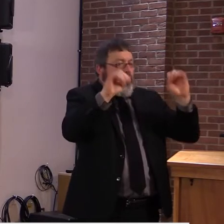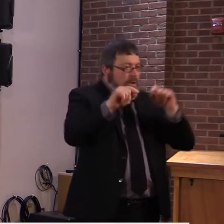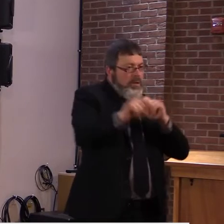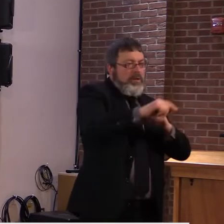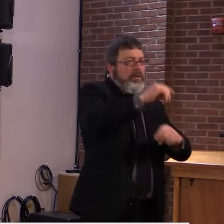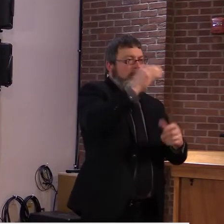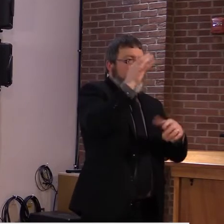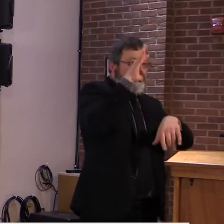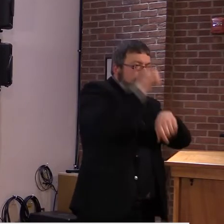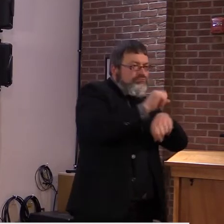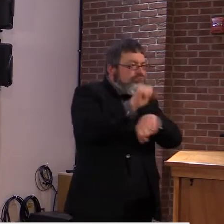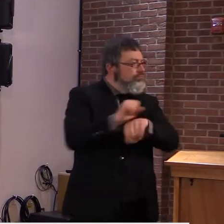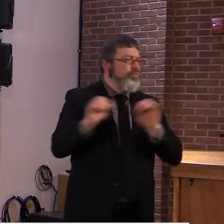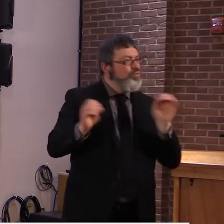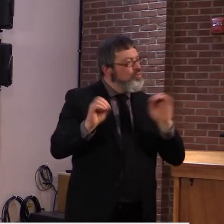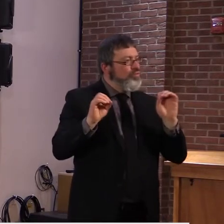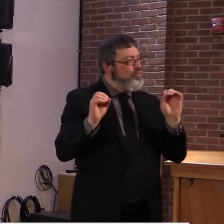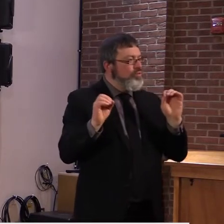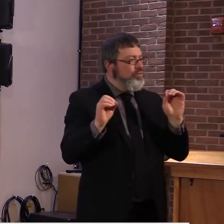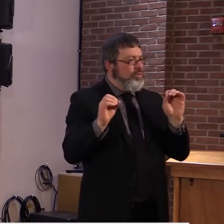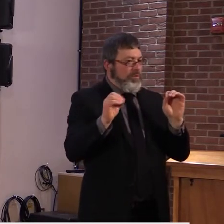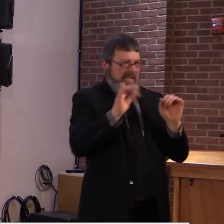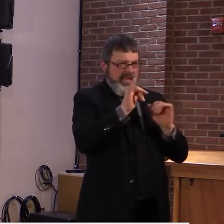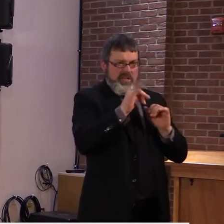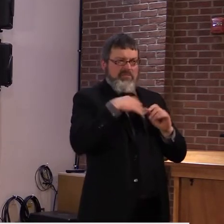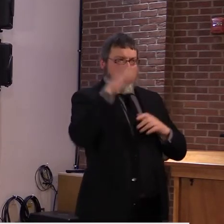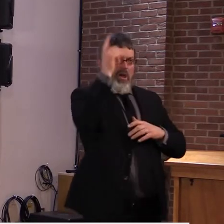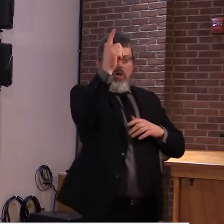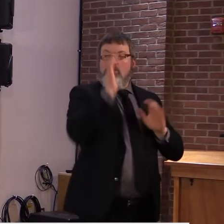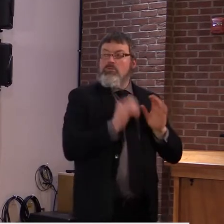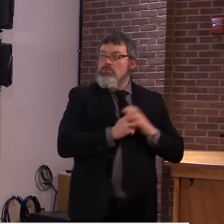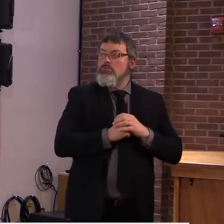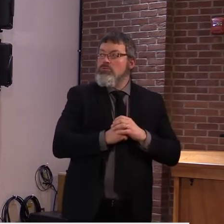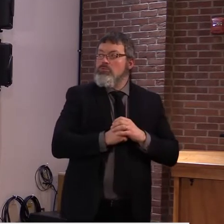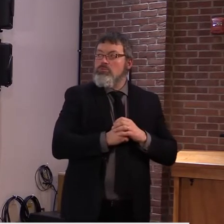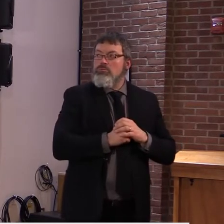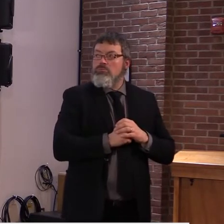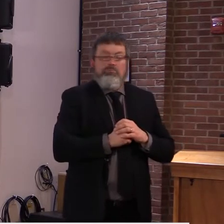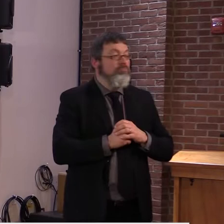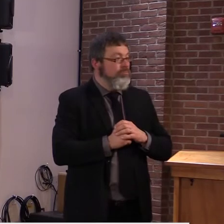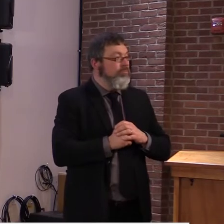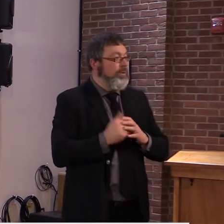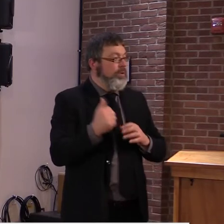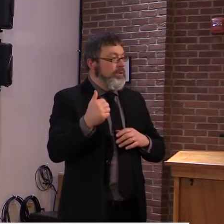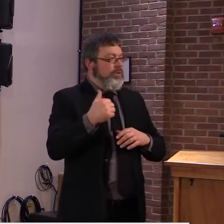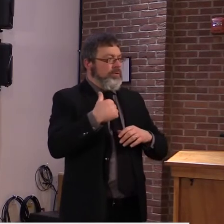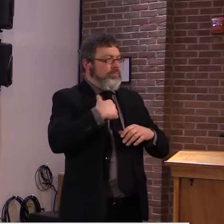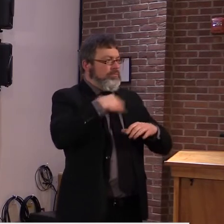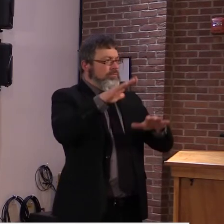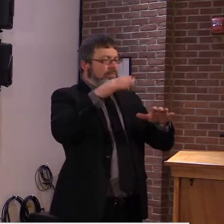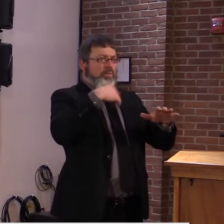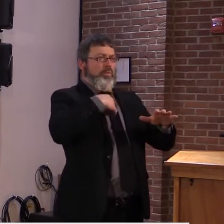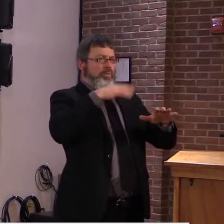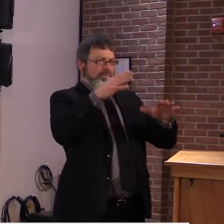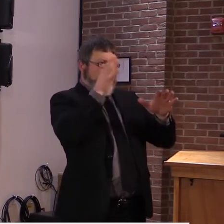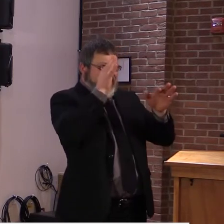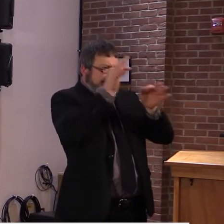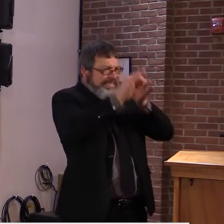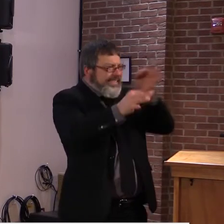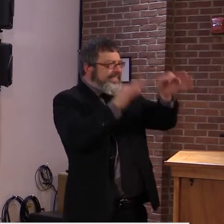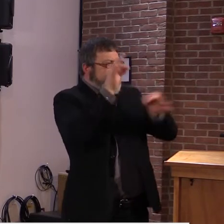hospitals, or for the state for that matter. But it will be very clear when the prioritization scheme comes